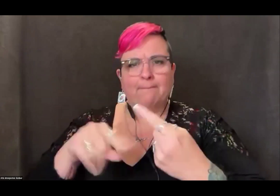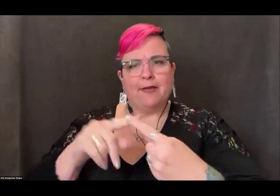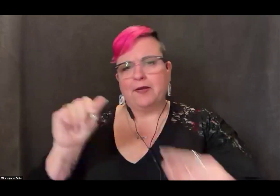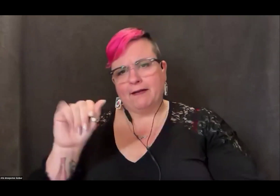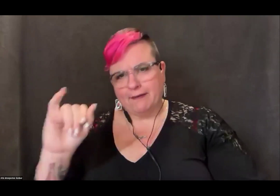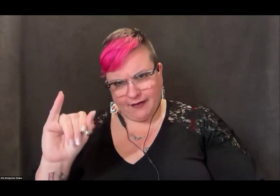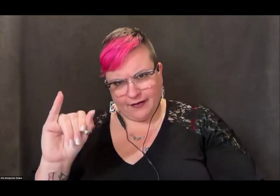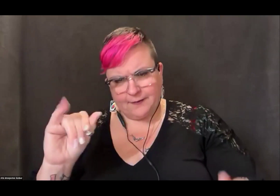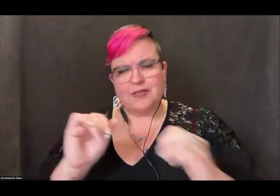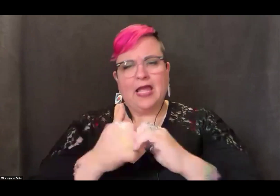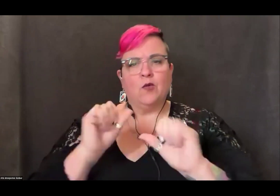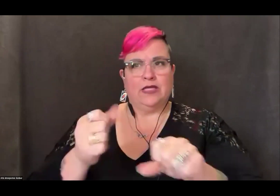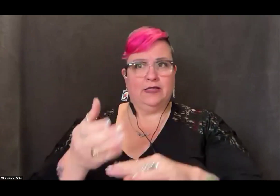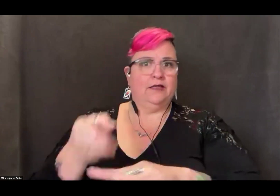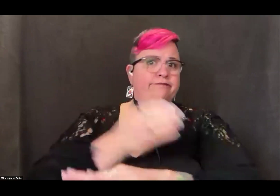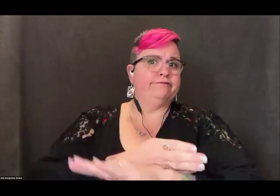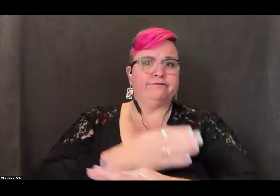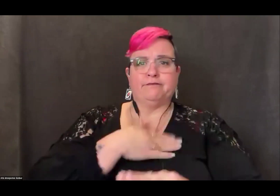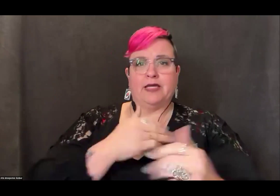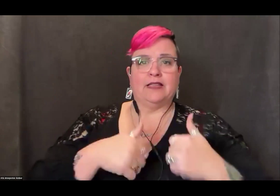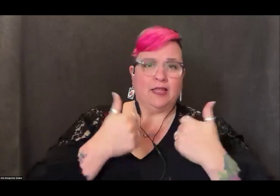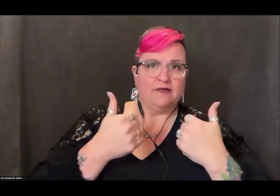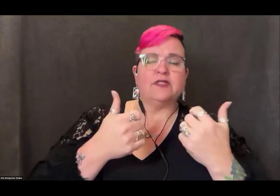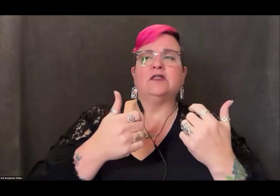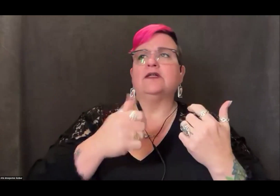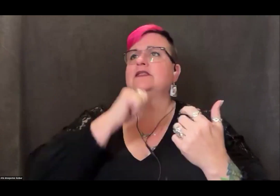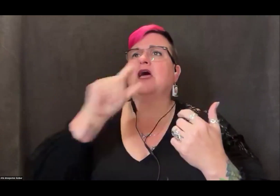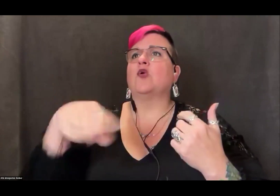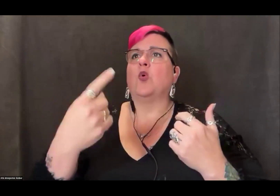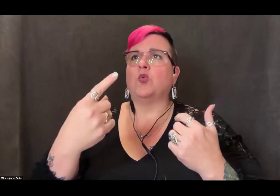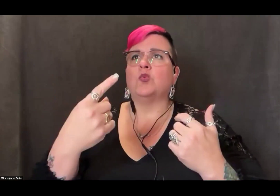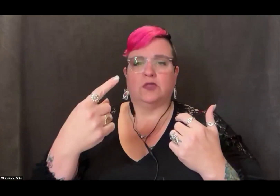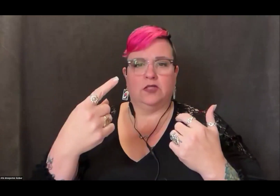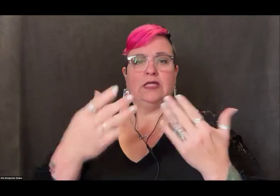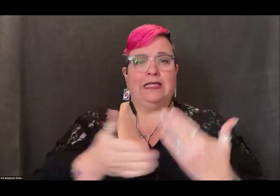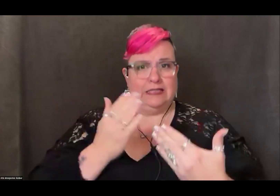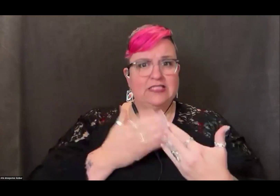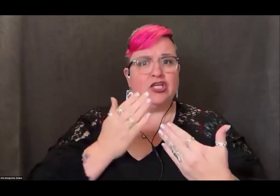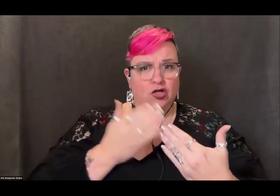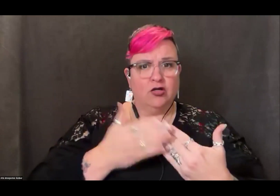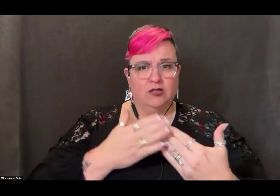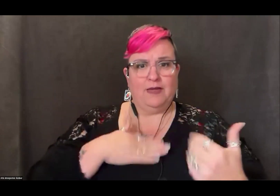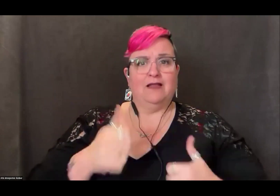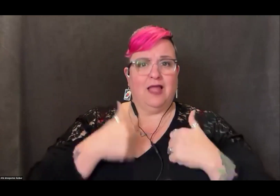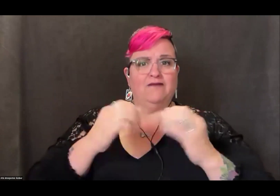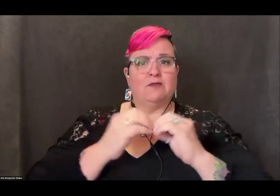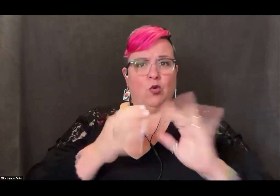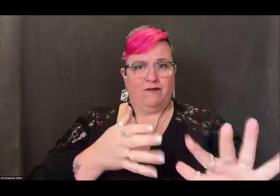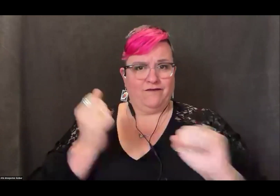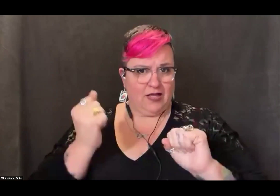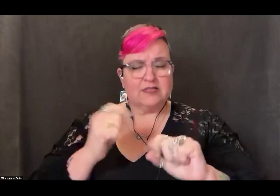AI can make my life not only easier and faster,